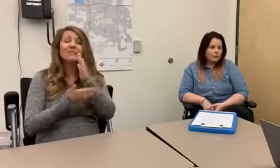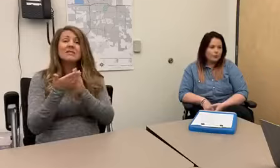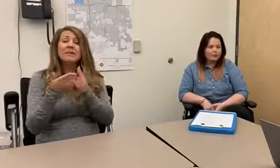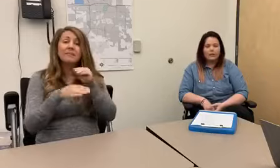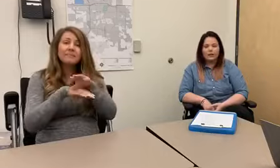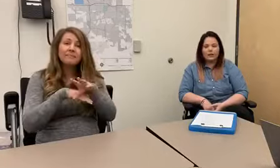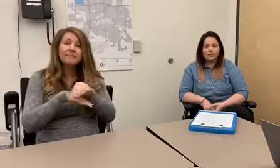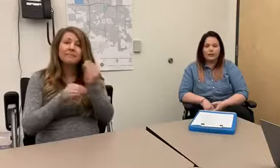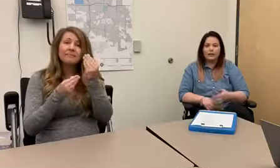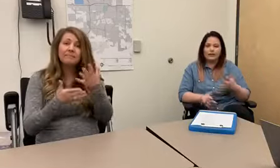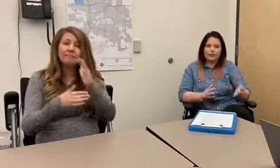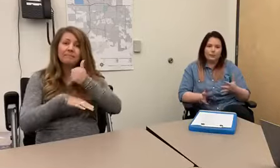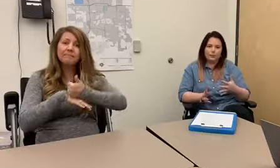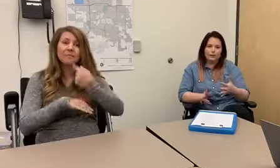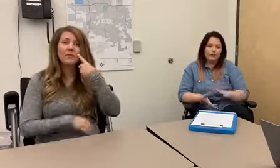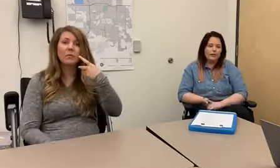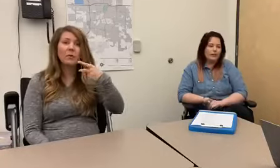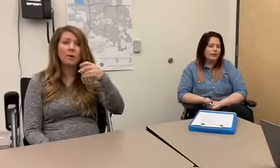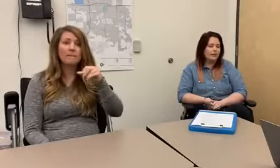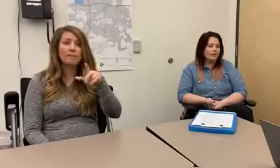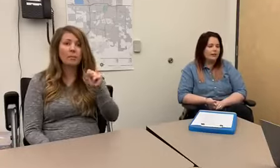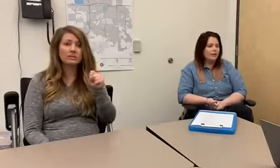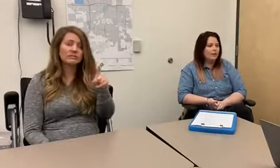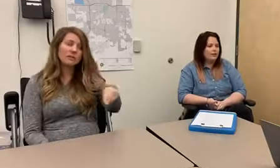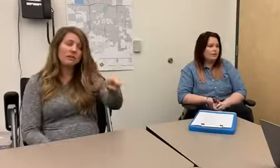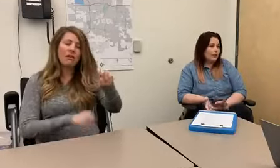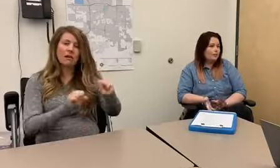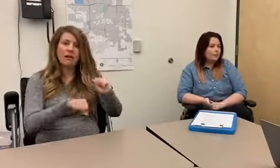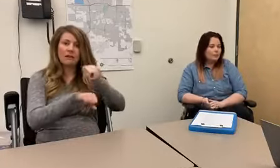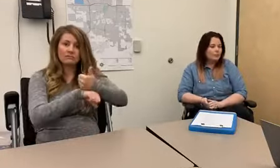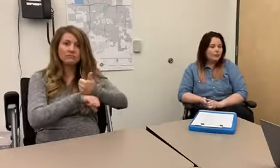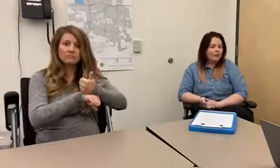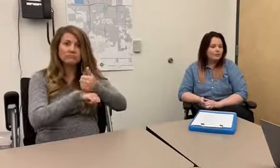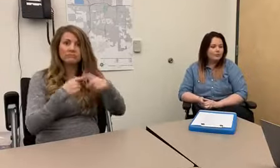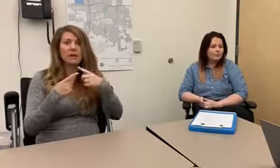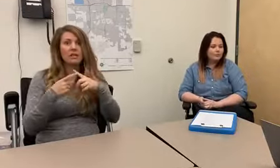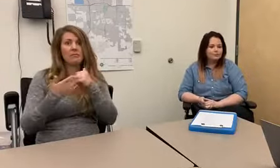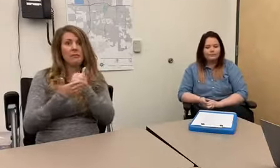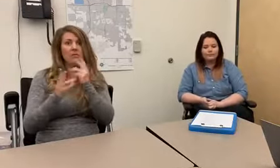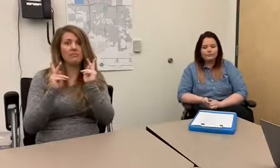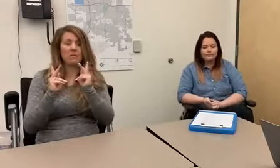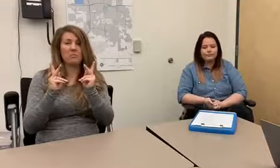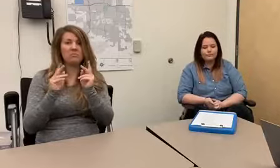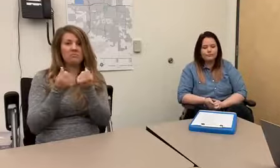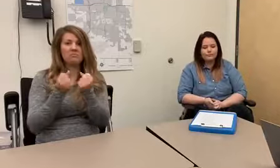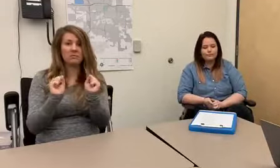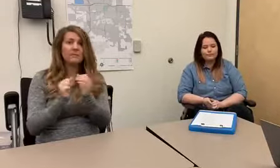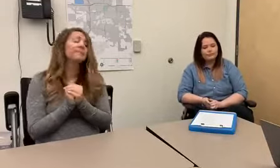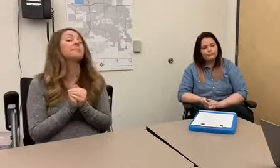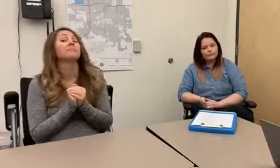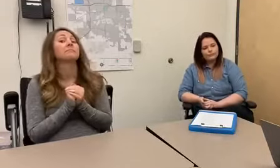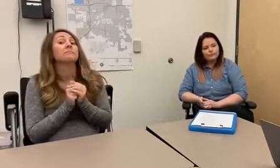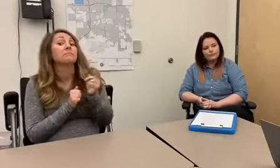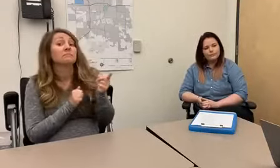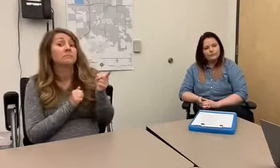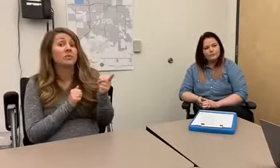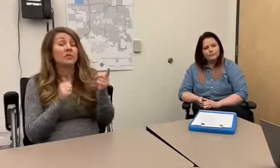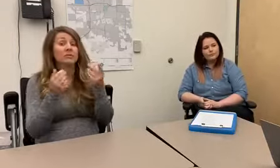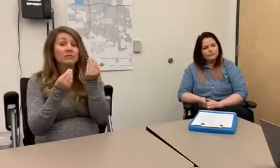pools that they can implement and then help to keep people safe. Yeah, and those guidelines can be found in the business